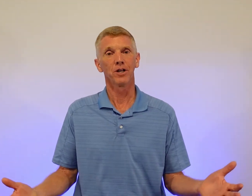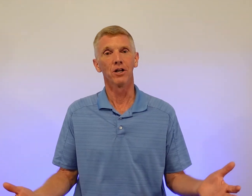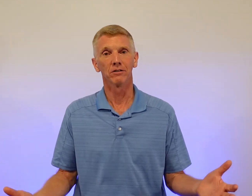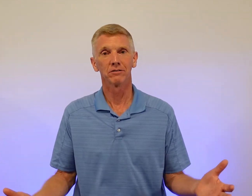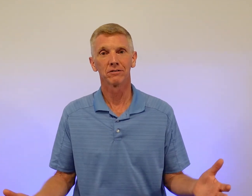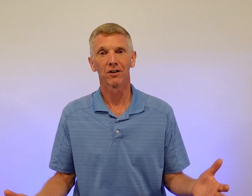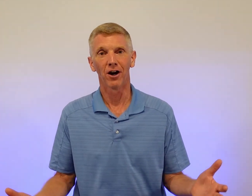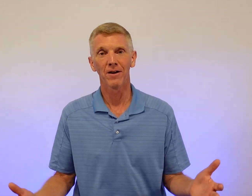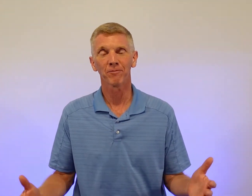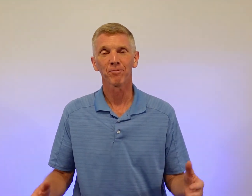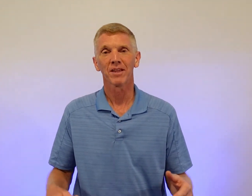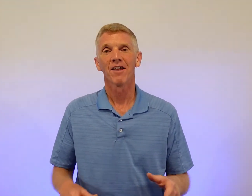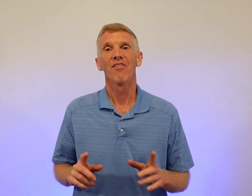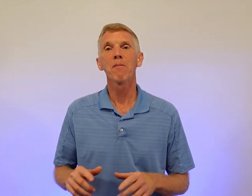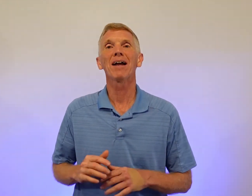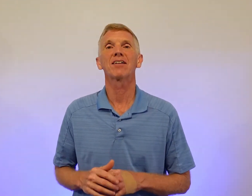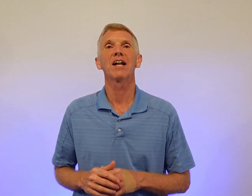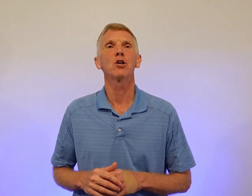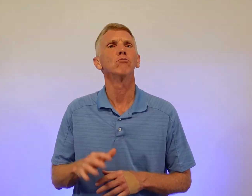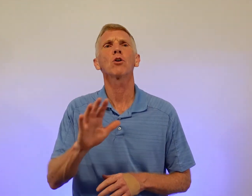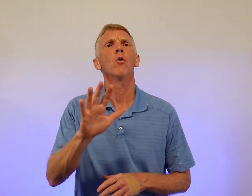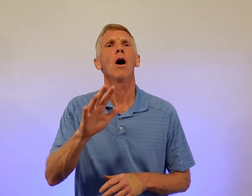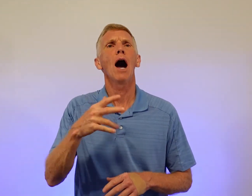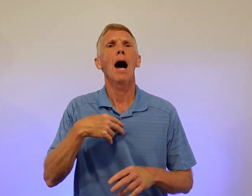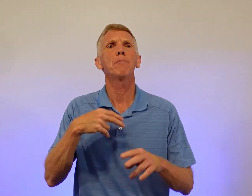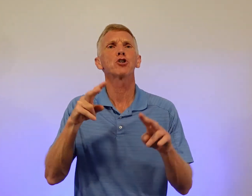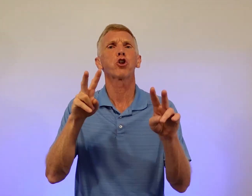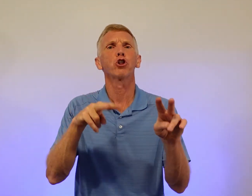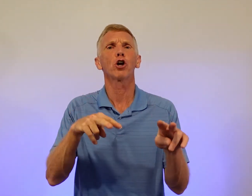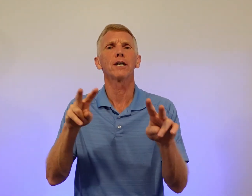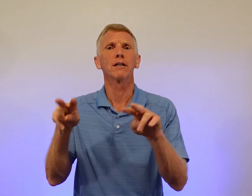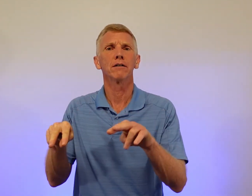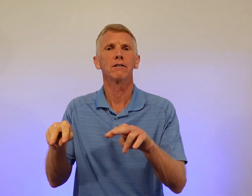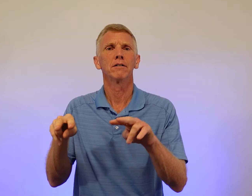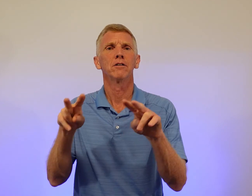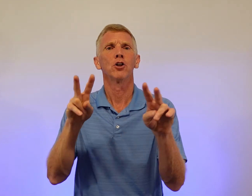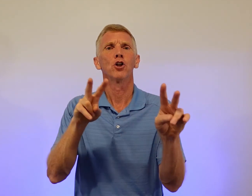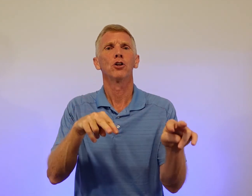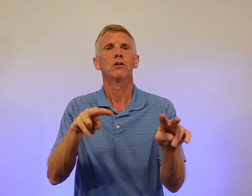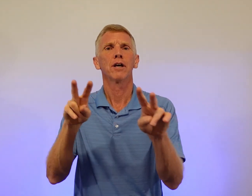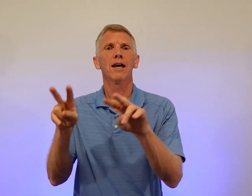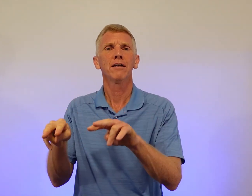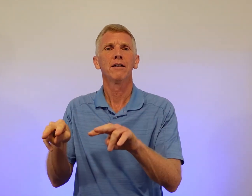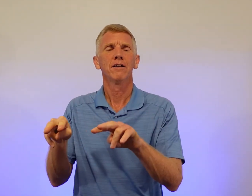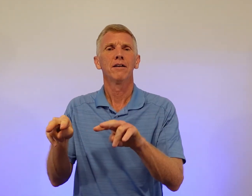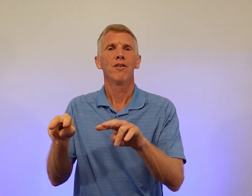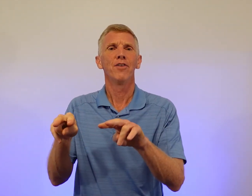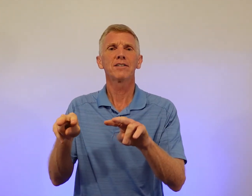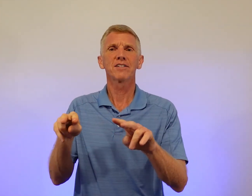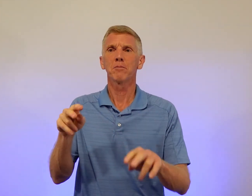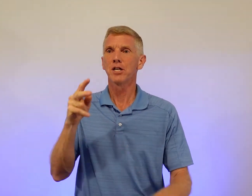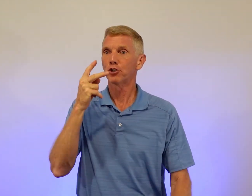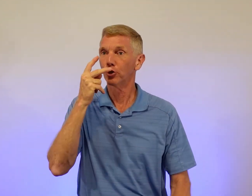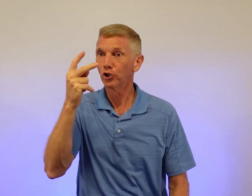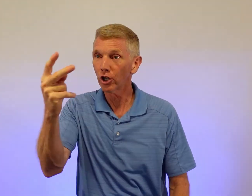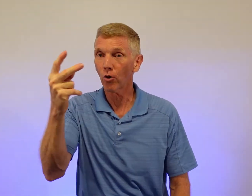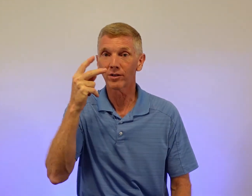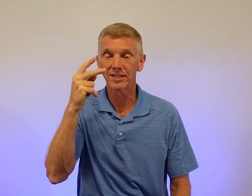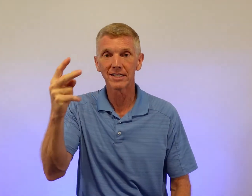do? All right? They might say to you, no, I'm just looking. Okay? This doesn't mean to look or to see.